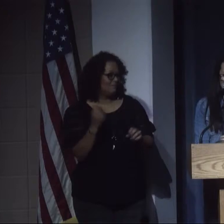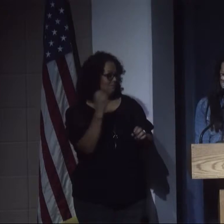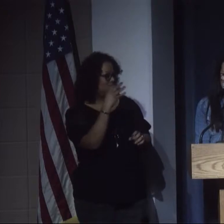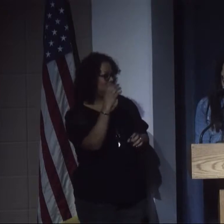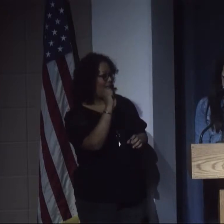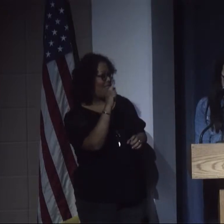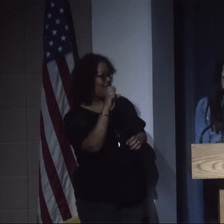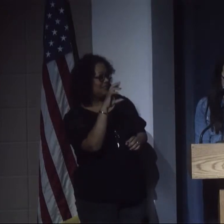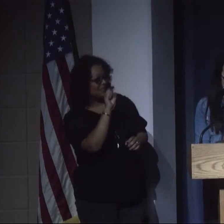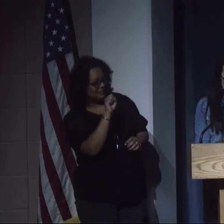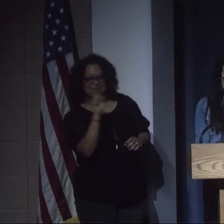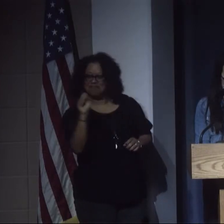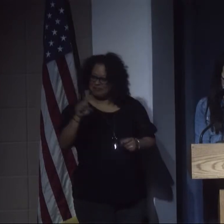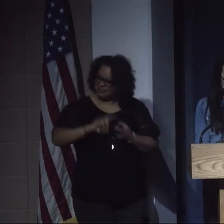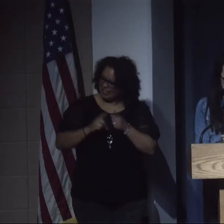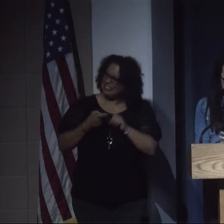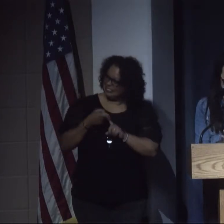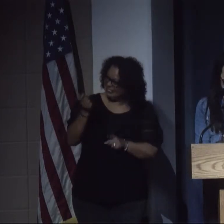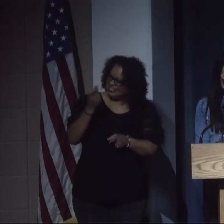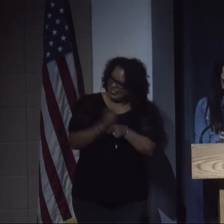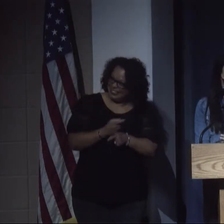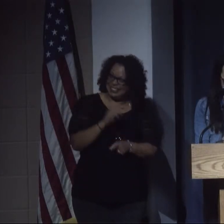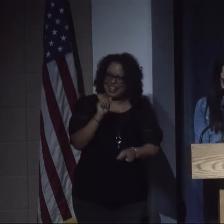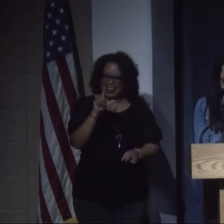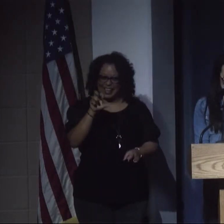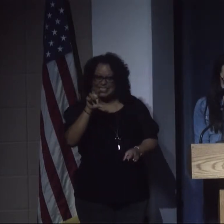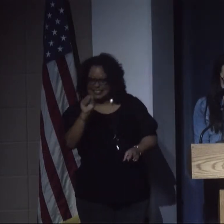Yeah, you guys know your friends. It's Alexis Fernandez.